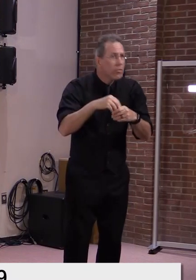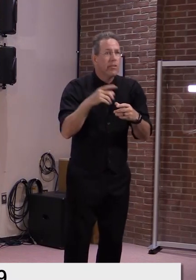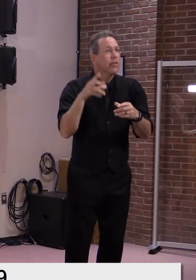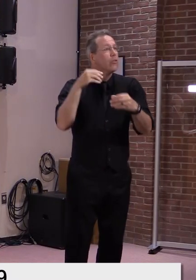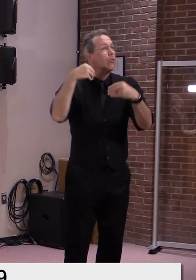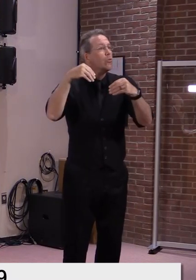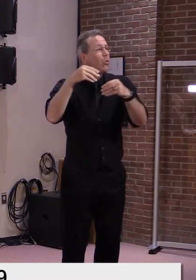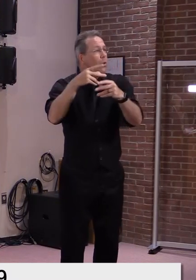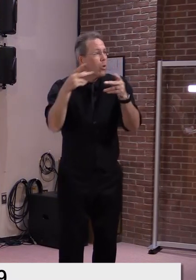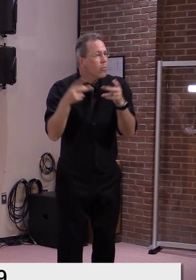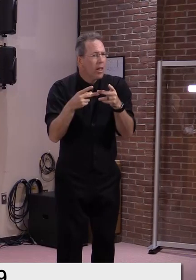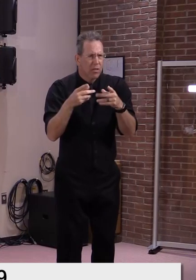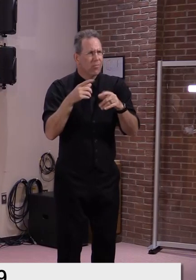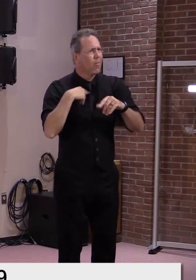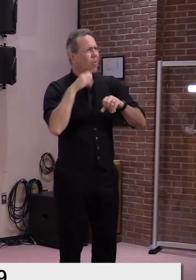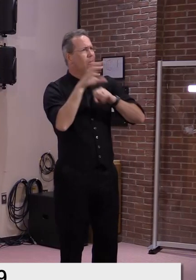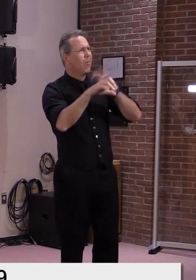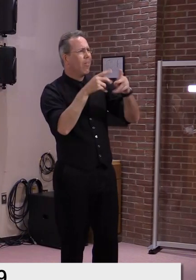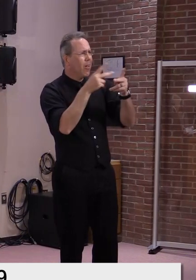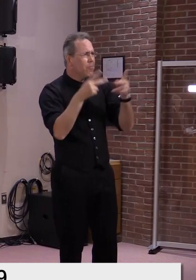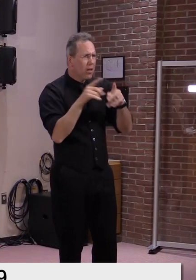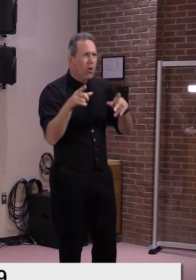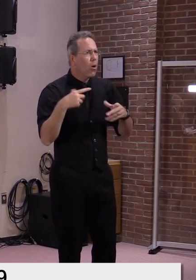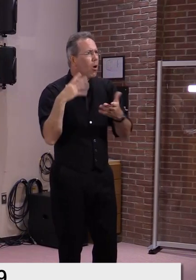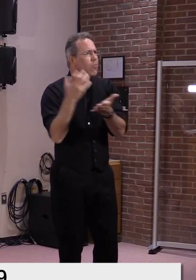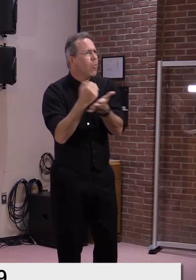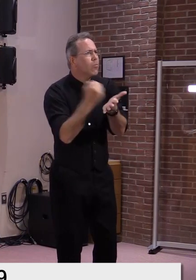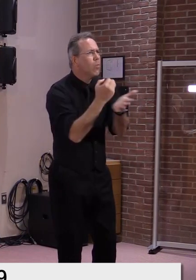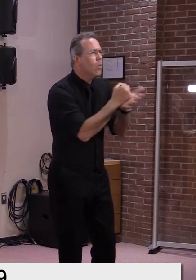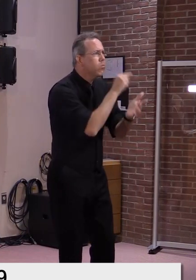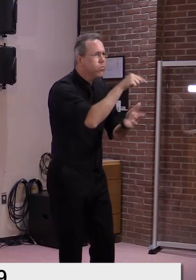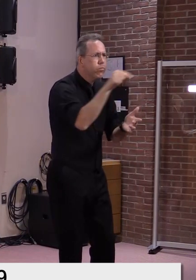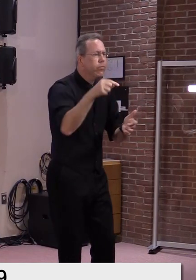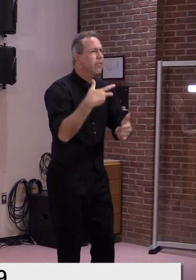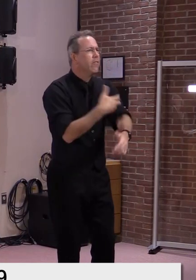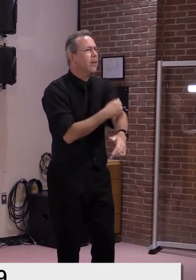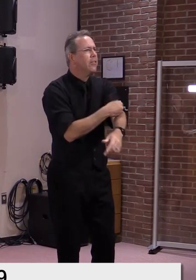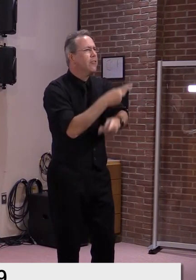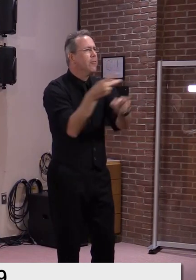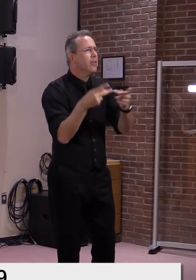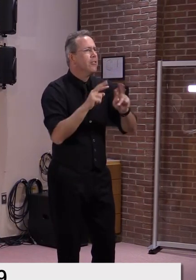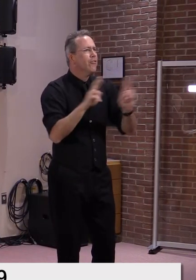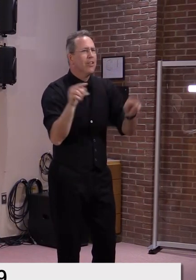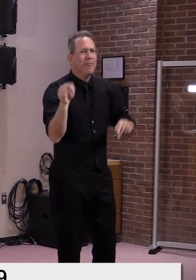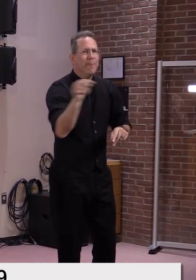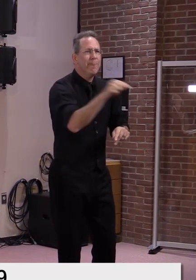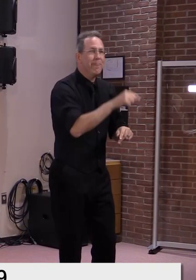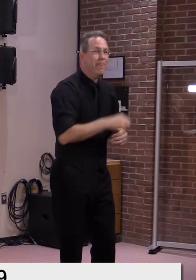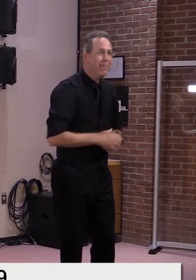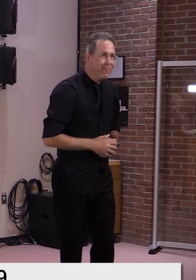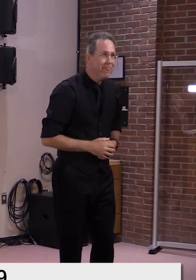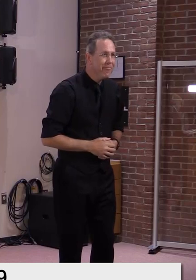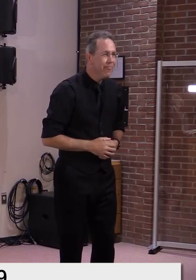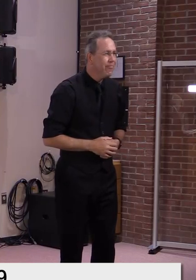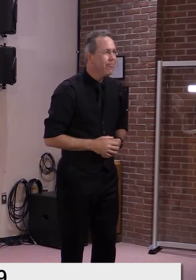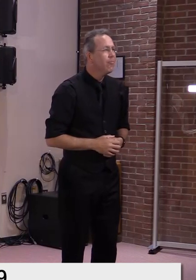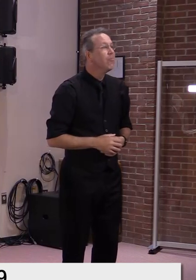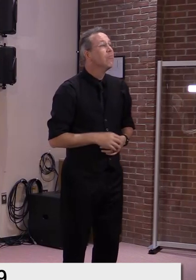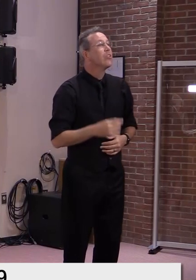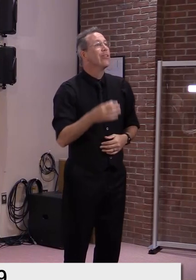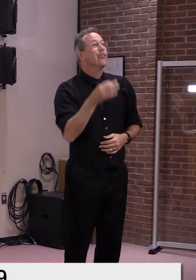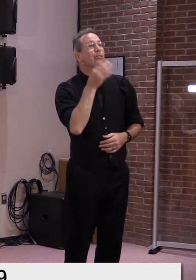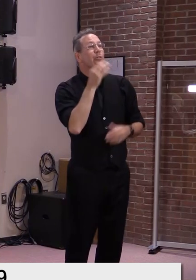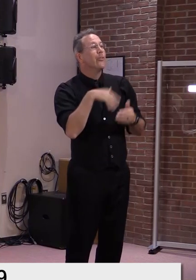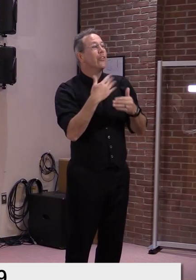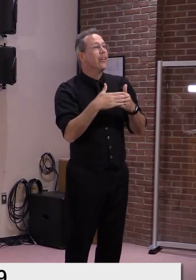Vermonters. I'm happy to share that we have several more unique and fun vaccination